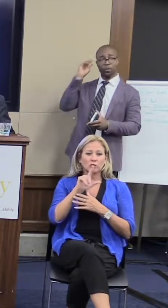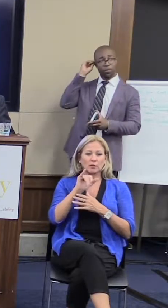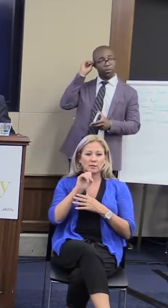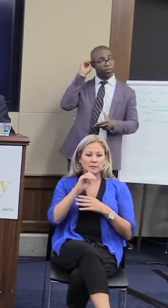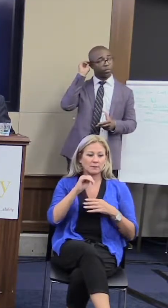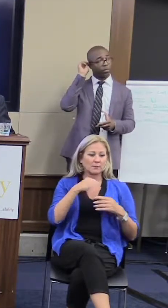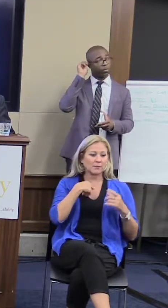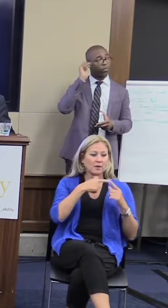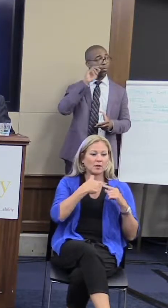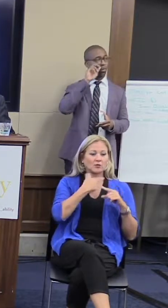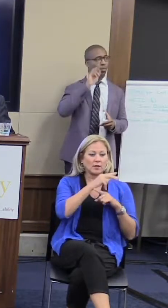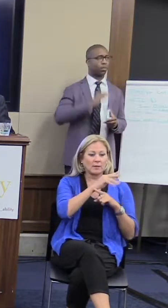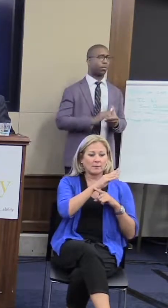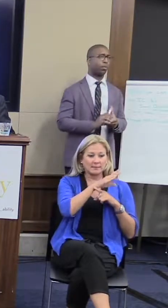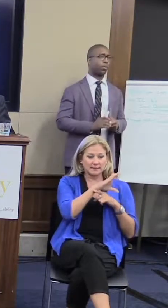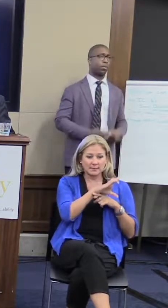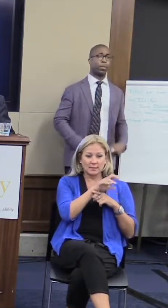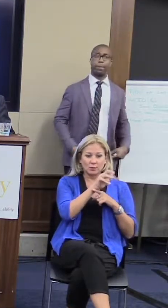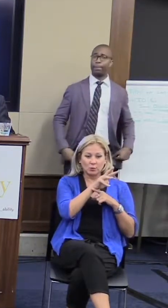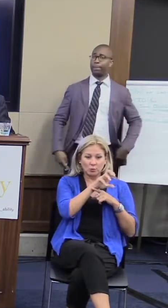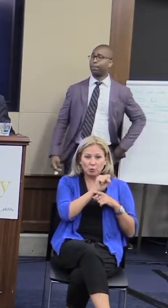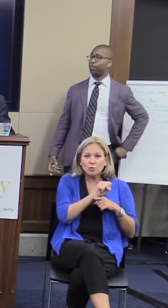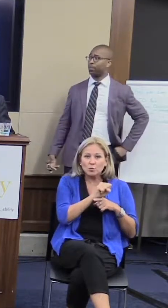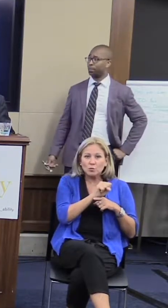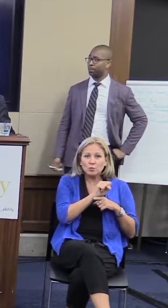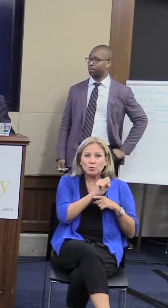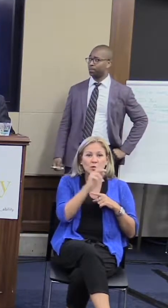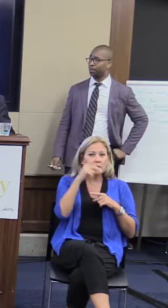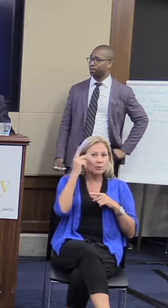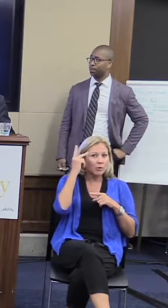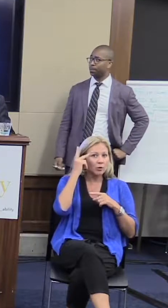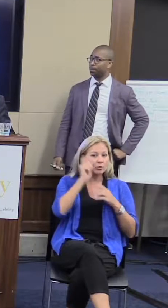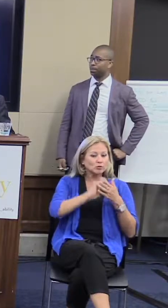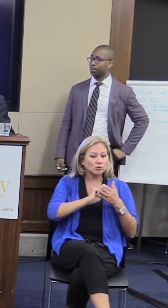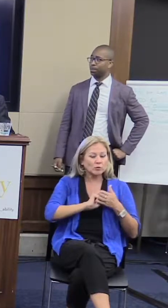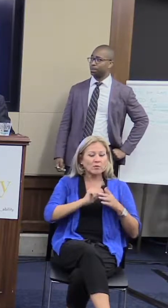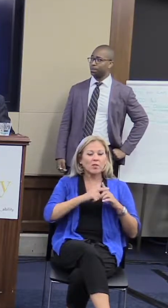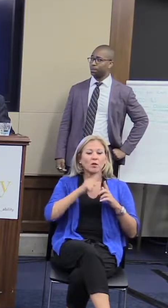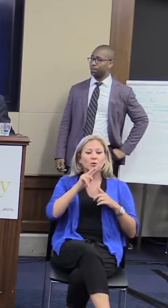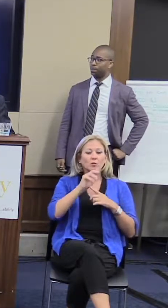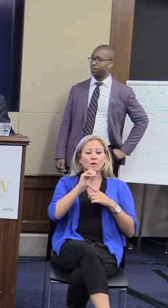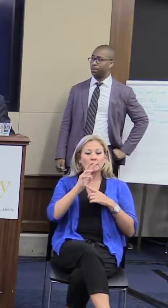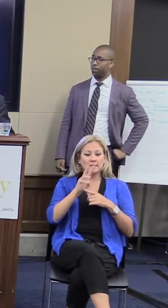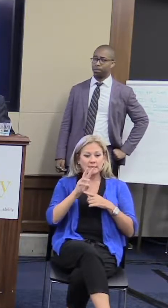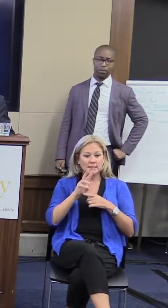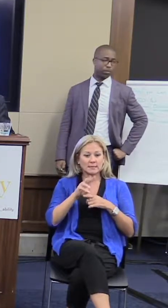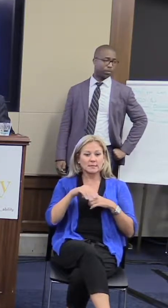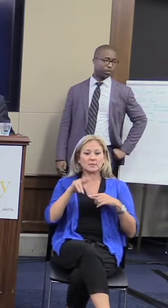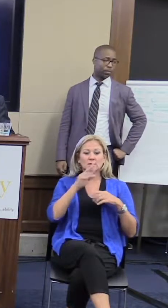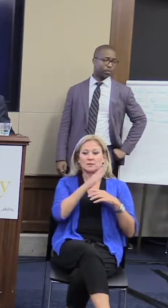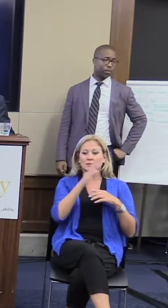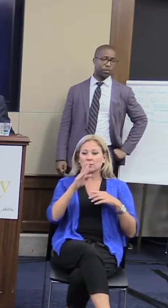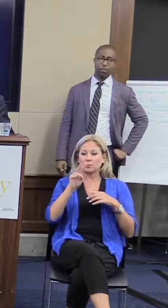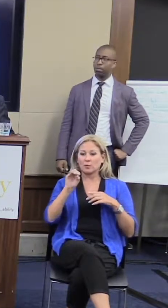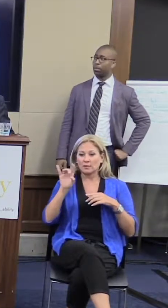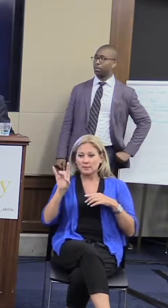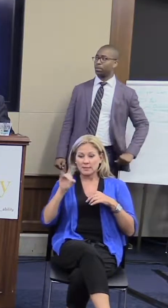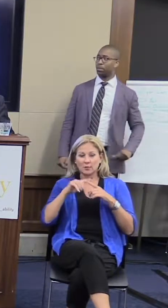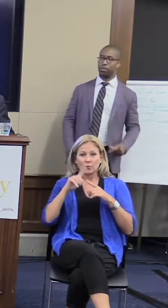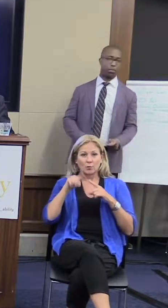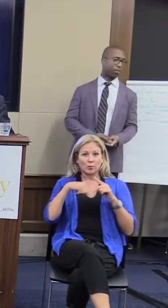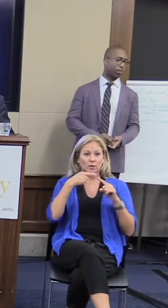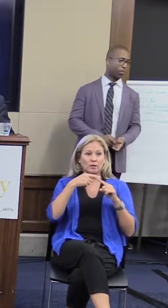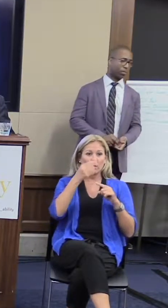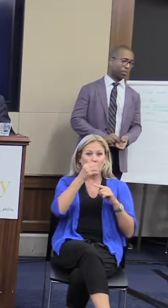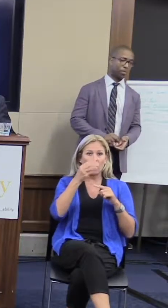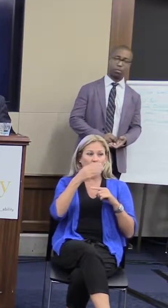the political journalism unit, and during the 2006 midterm and 2008 presidential cycle and Obama transition